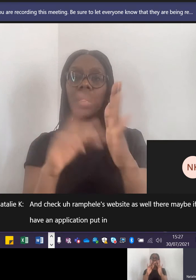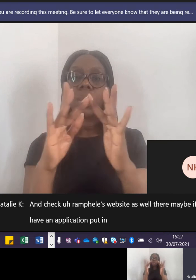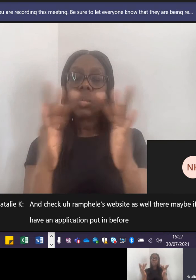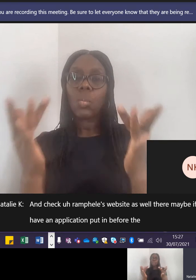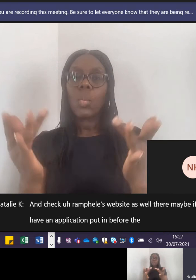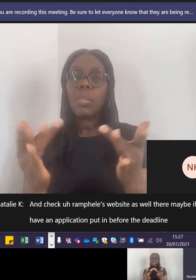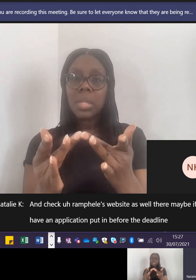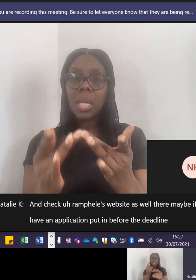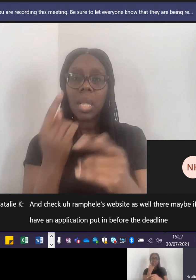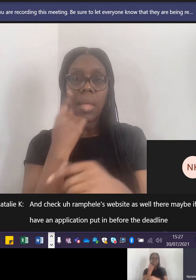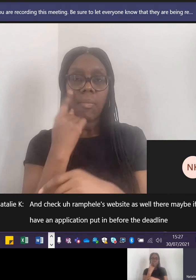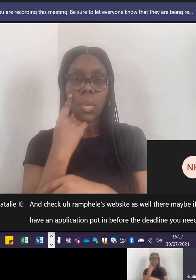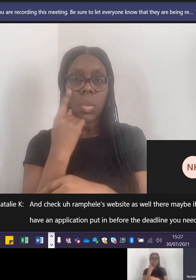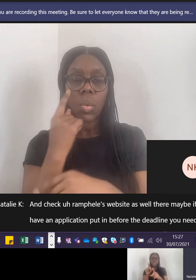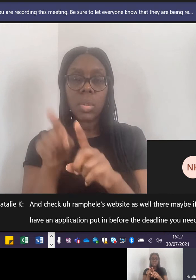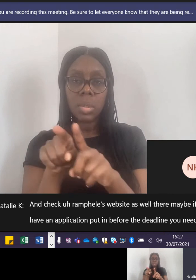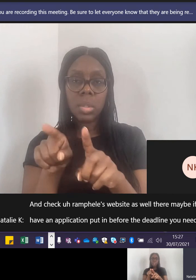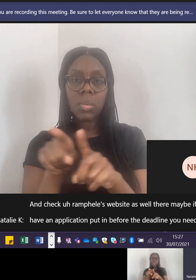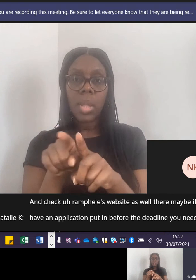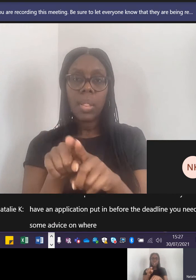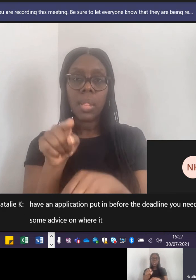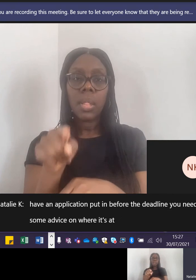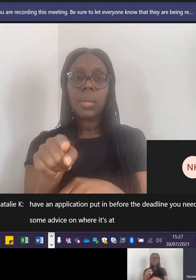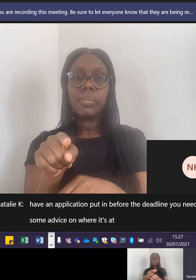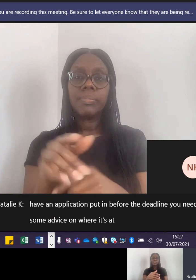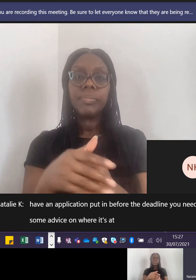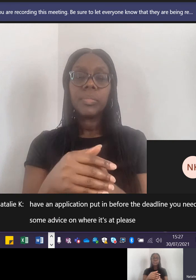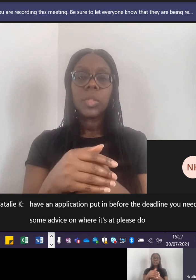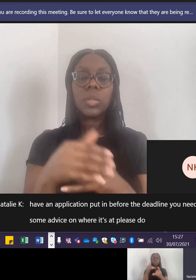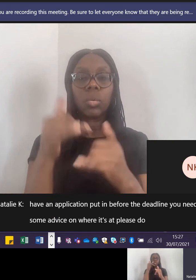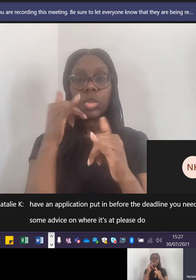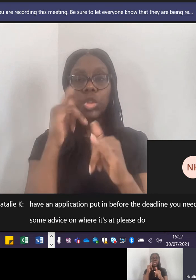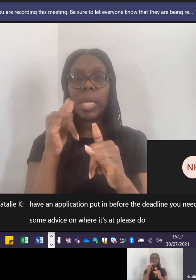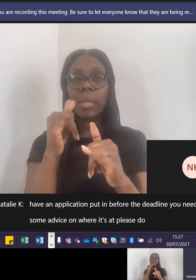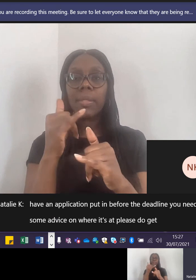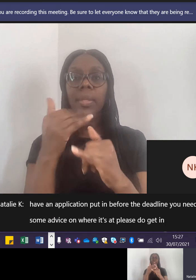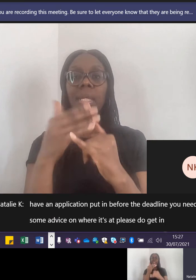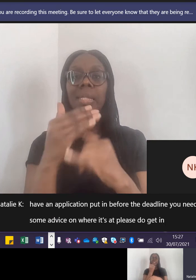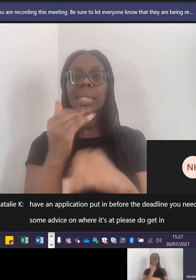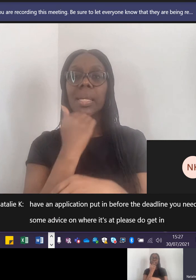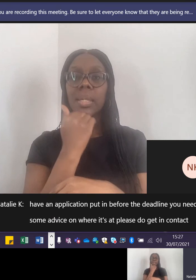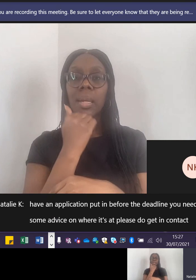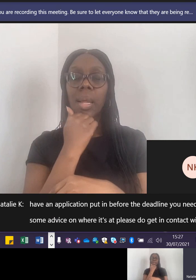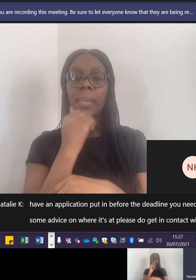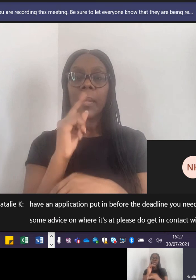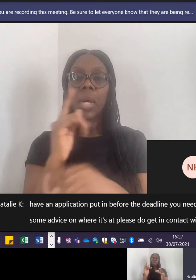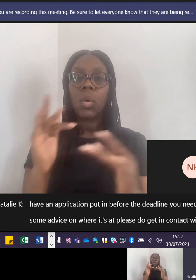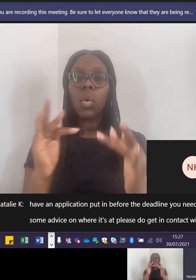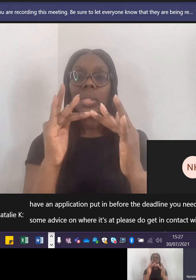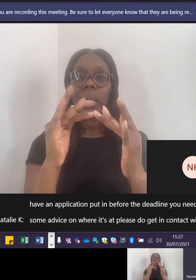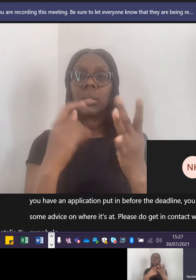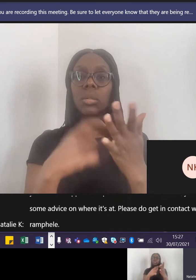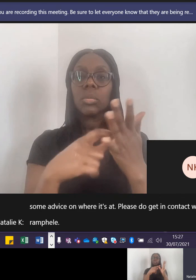the deadline, you need some advice on where it's at, please do get in contact with Ramfel.